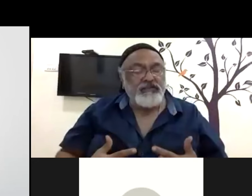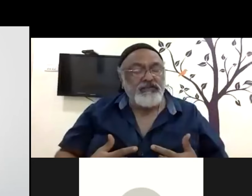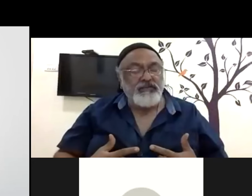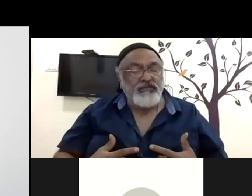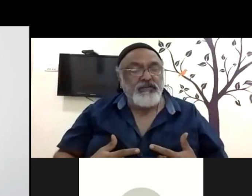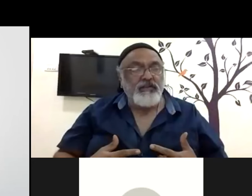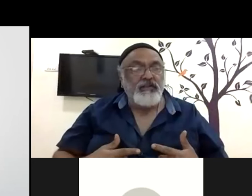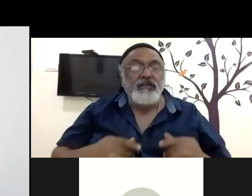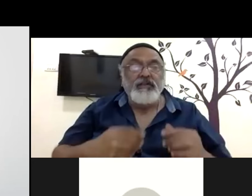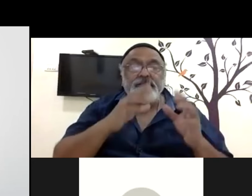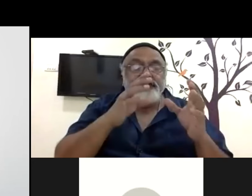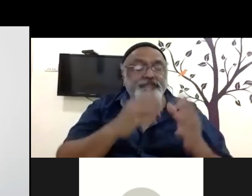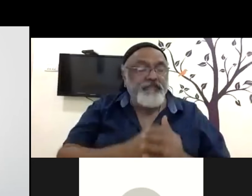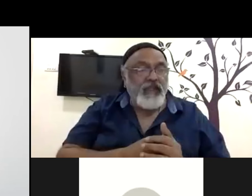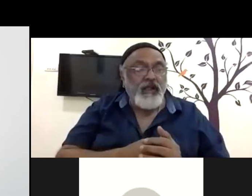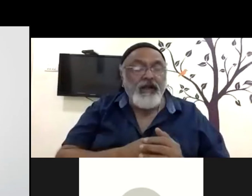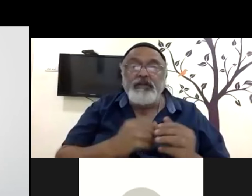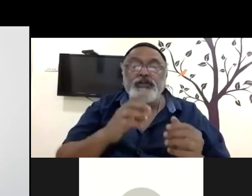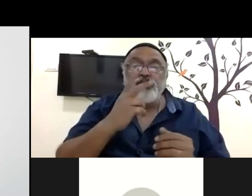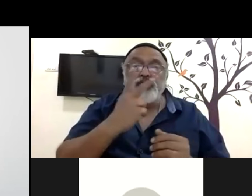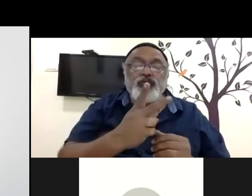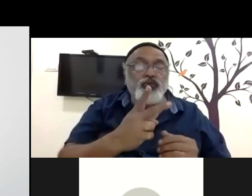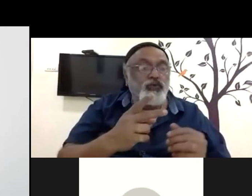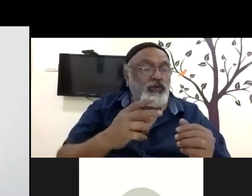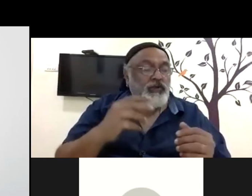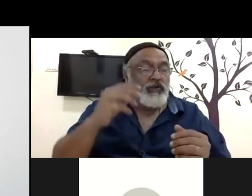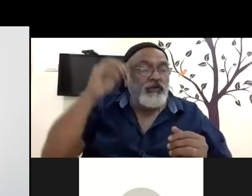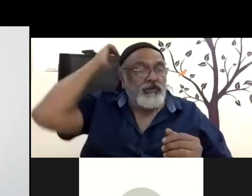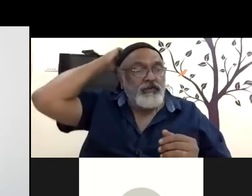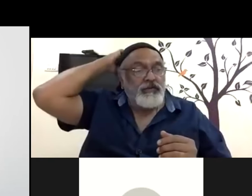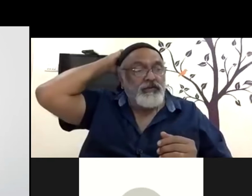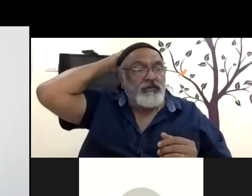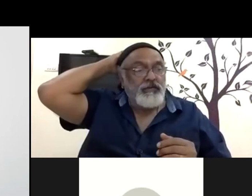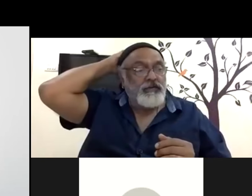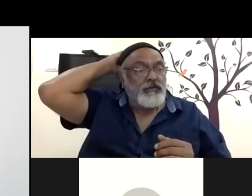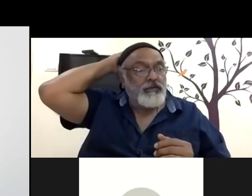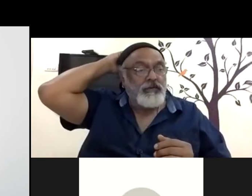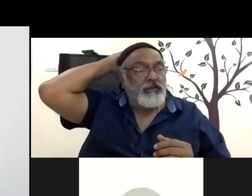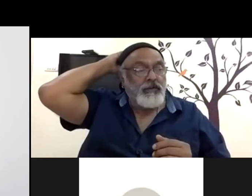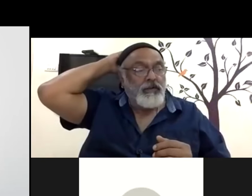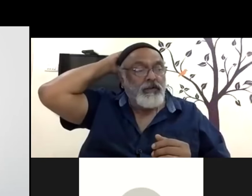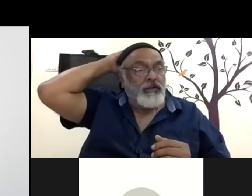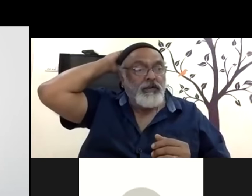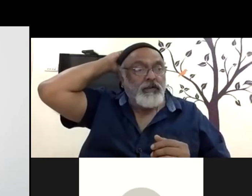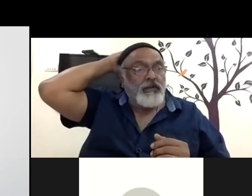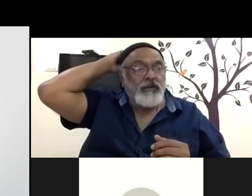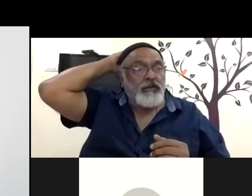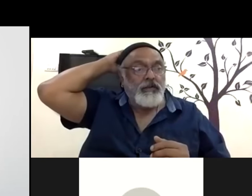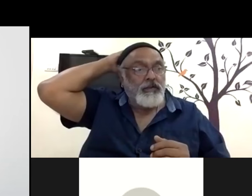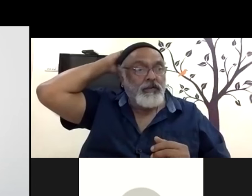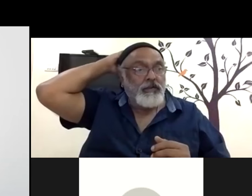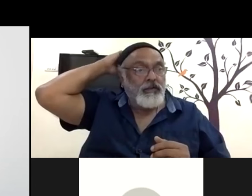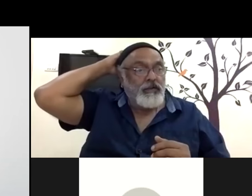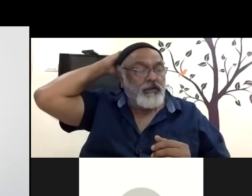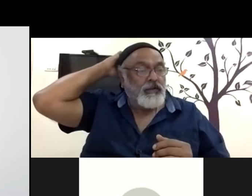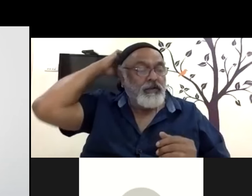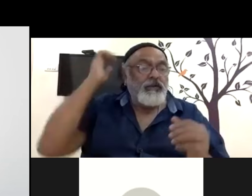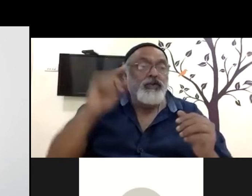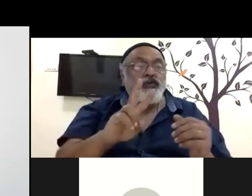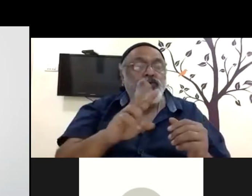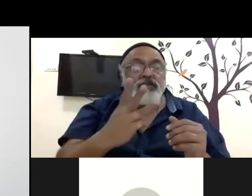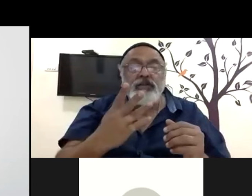I take up two clinics which are providing different therapies. So here I have not assigned people to the groups. I have